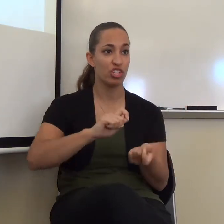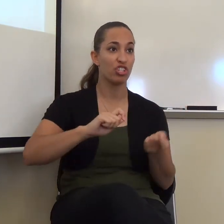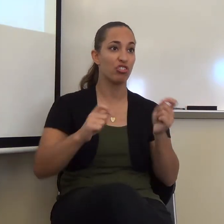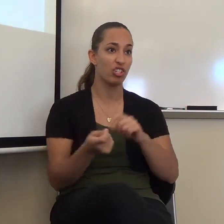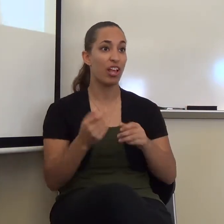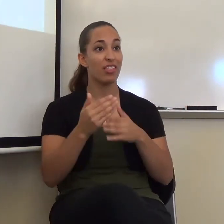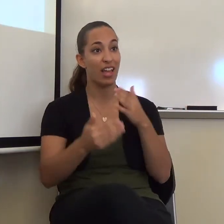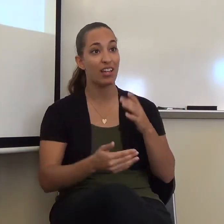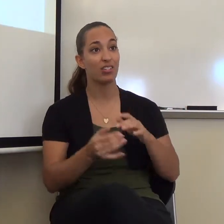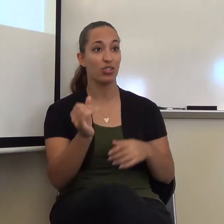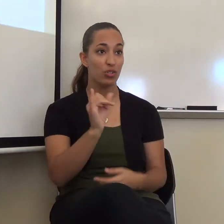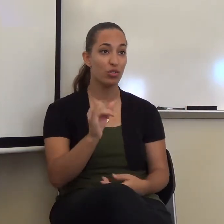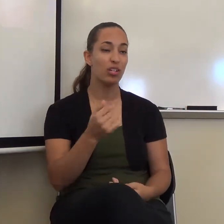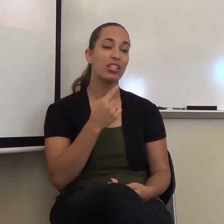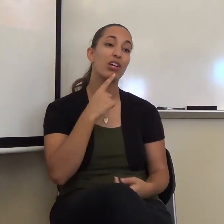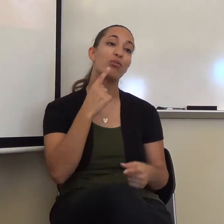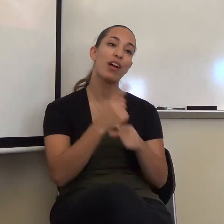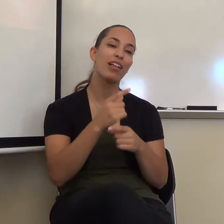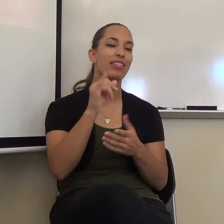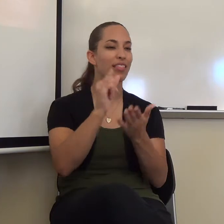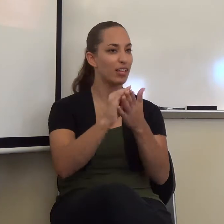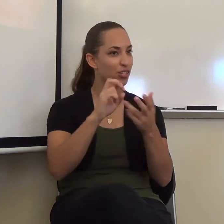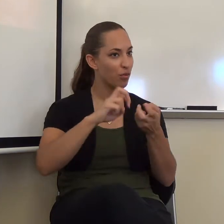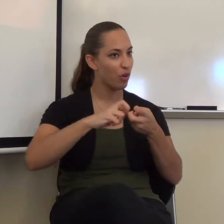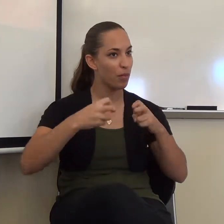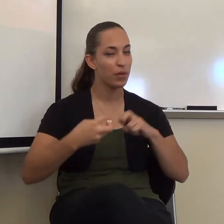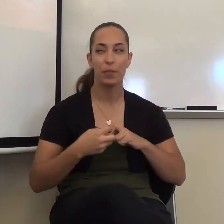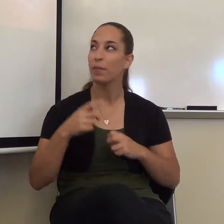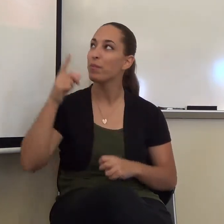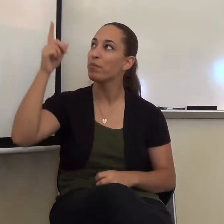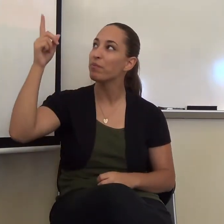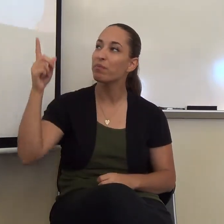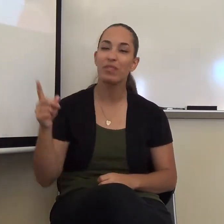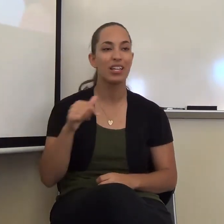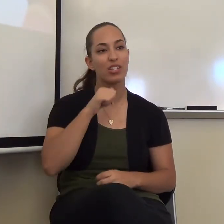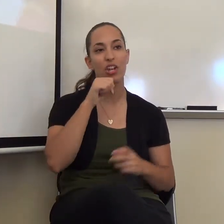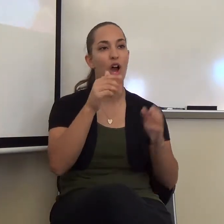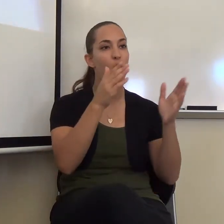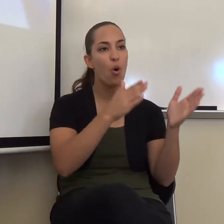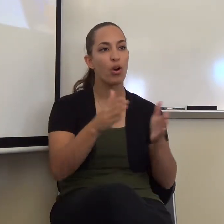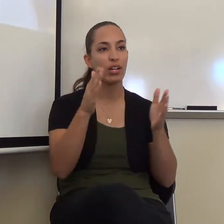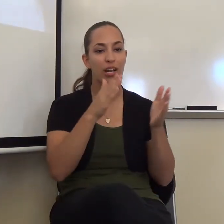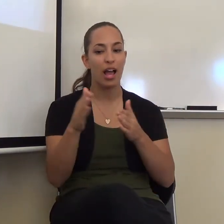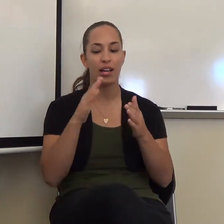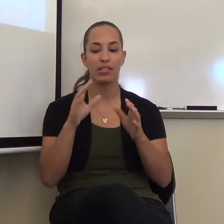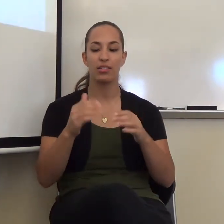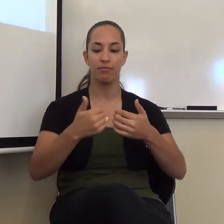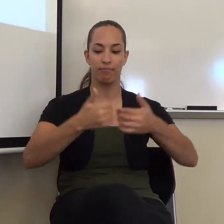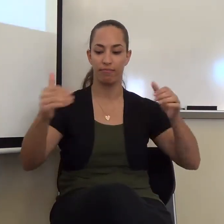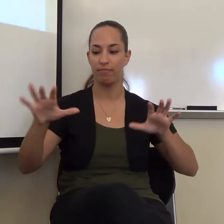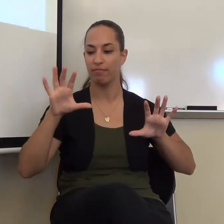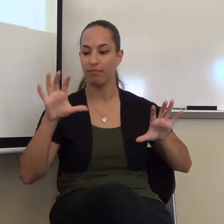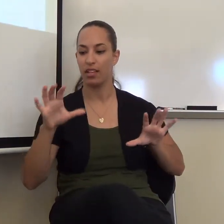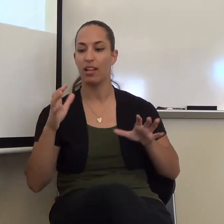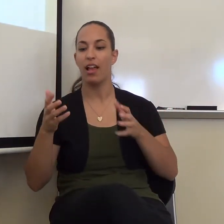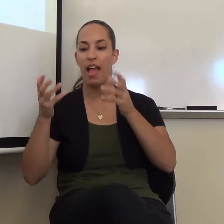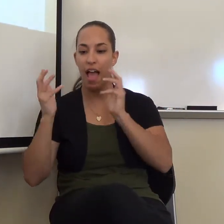go. That's the problem. This is not organized by light viewers and heavy viewers. It goes back and forth,